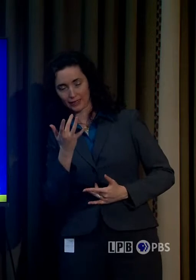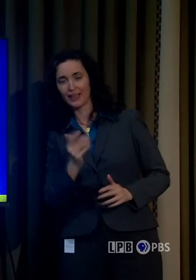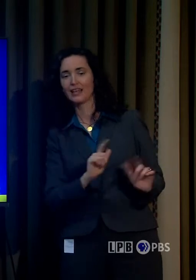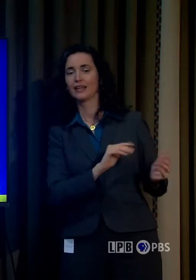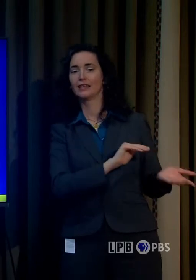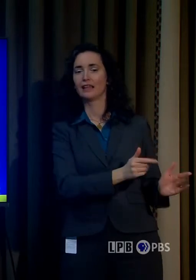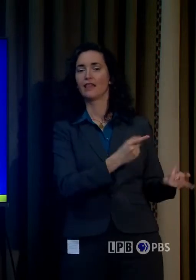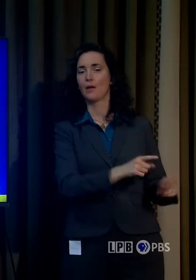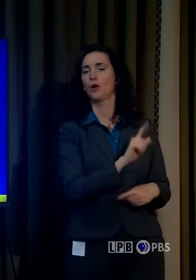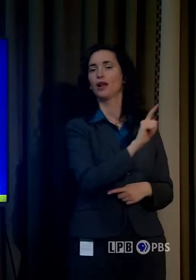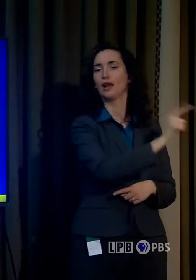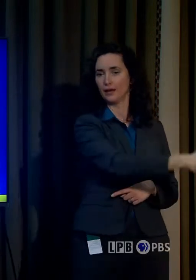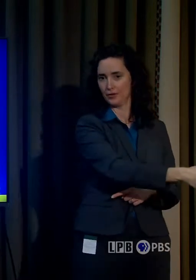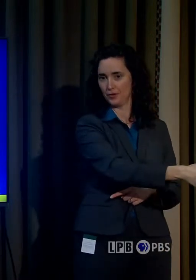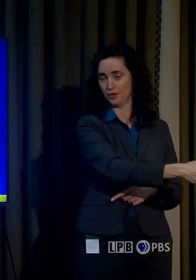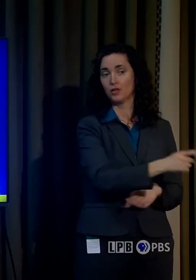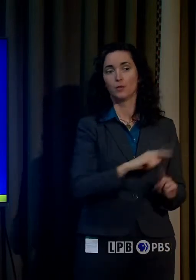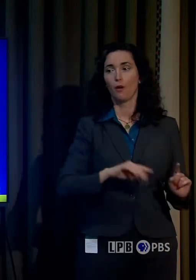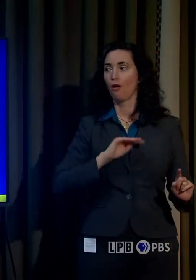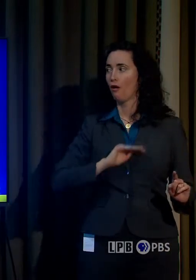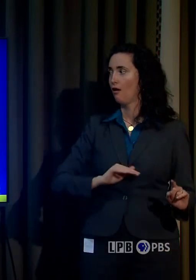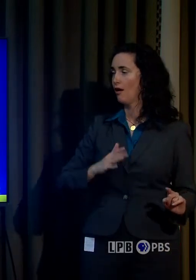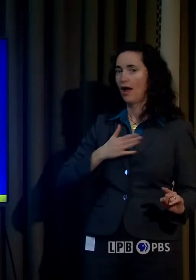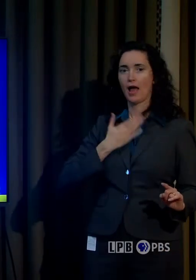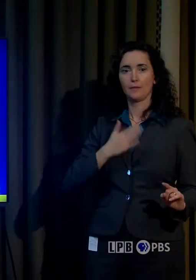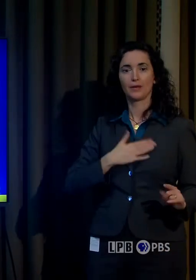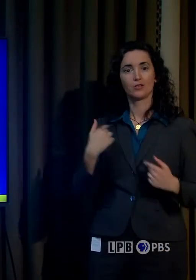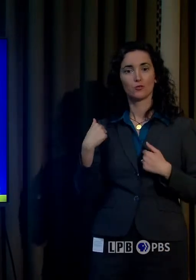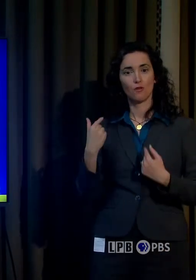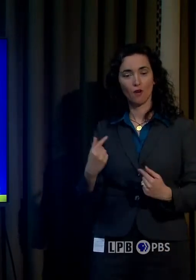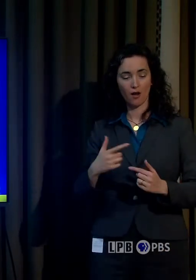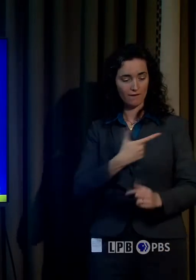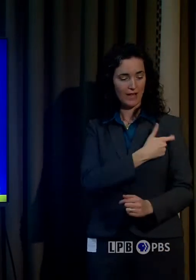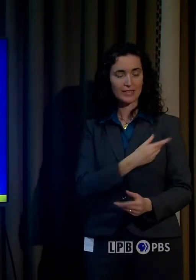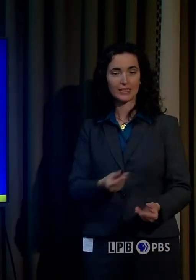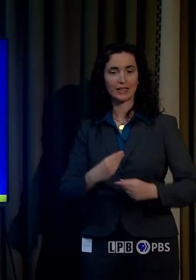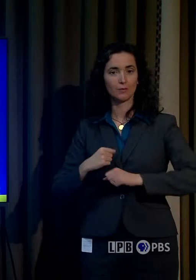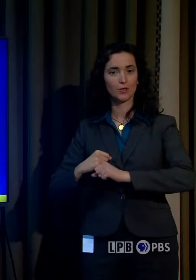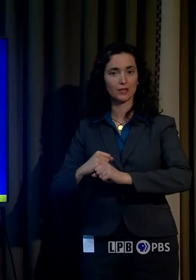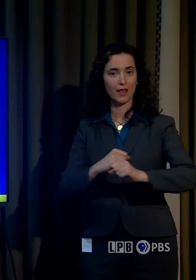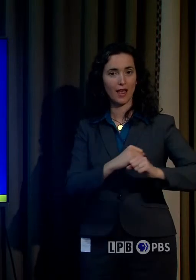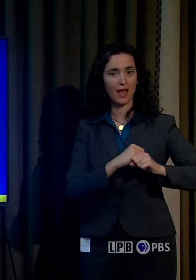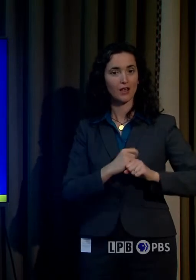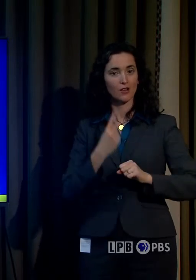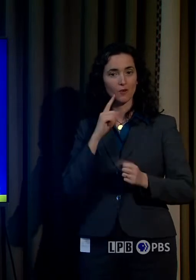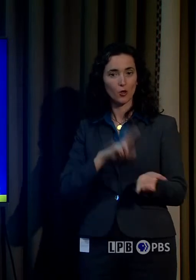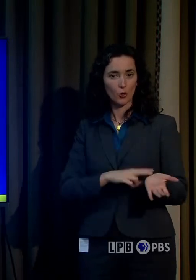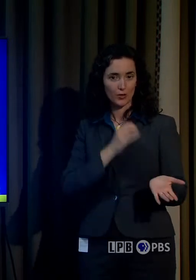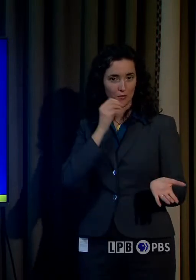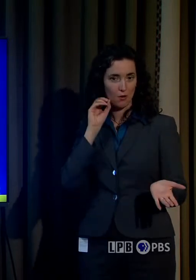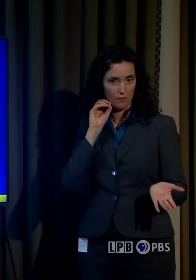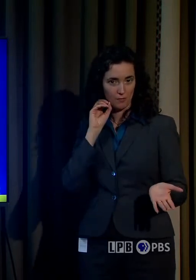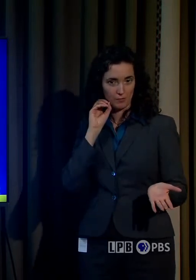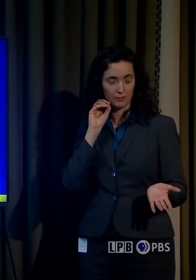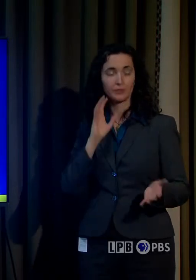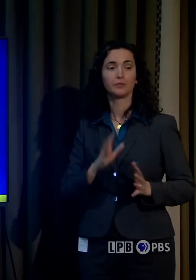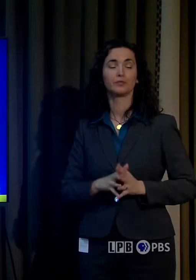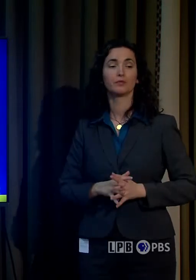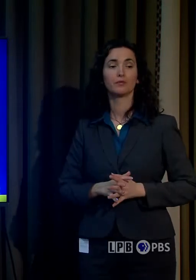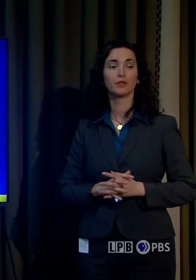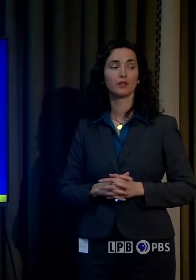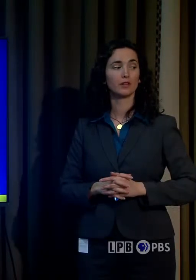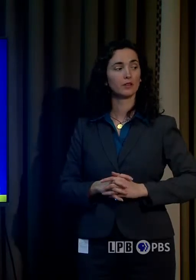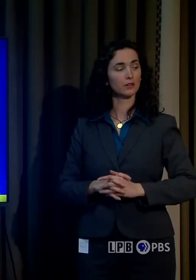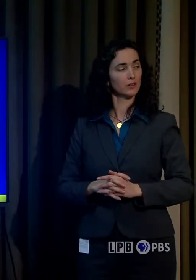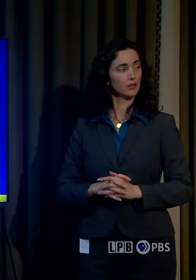measure, but we are thankful for the degree of protections we have from vaccinations in nursing homes, although we can always do better. I'll tell